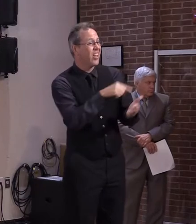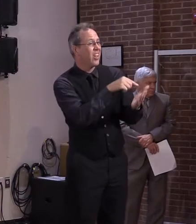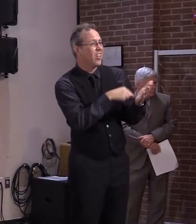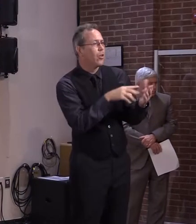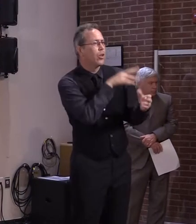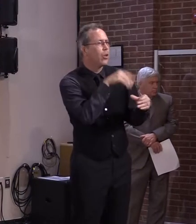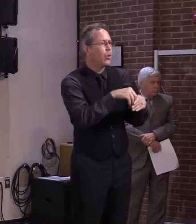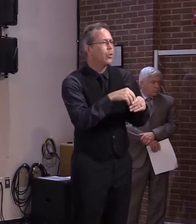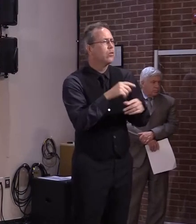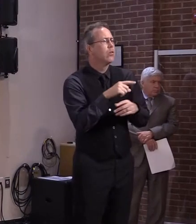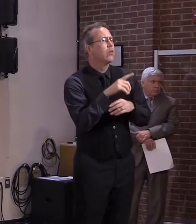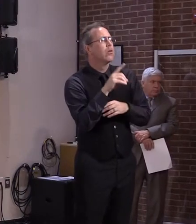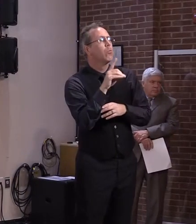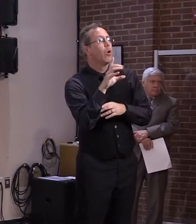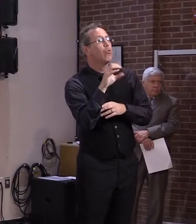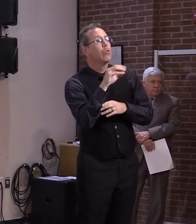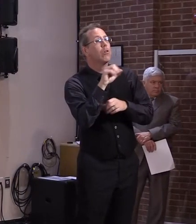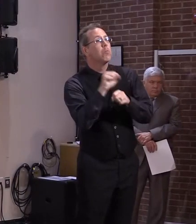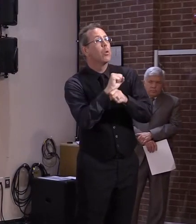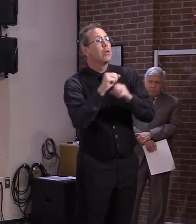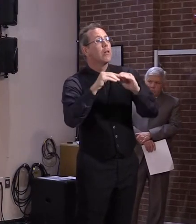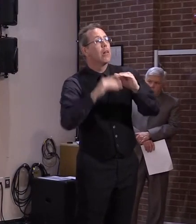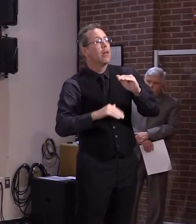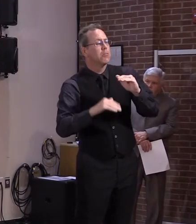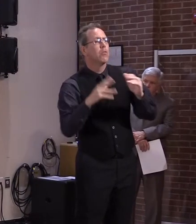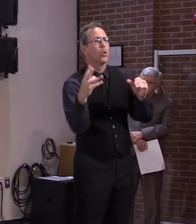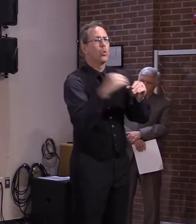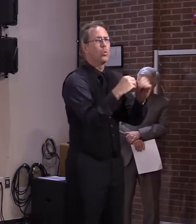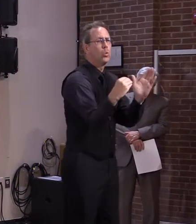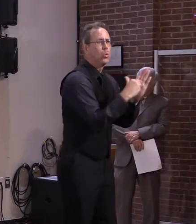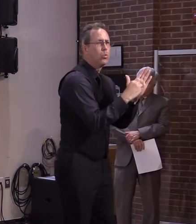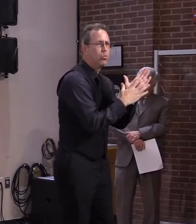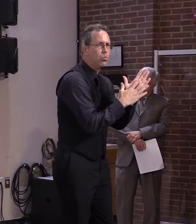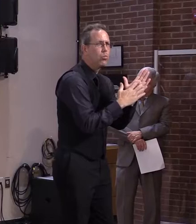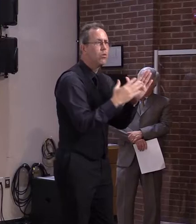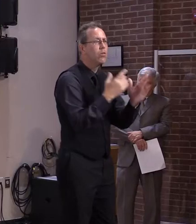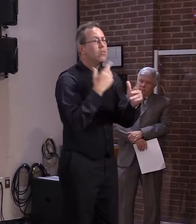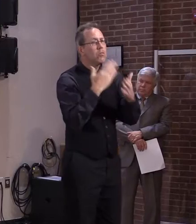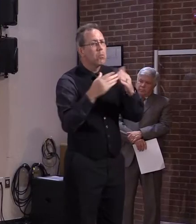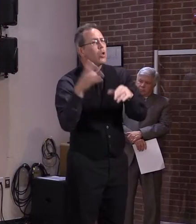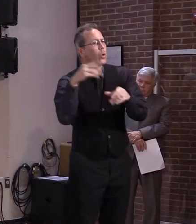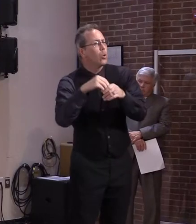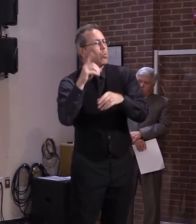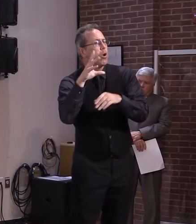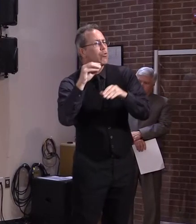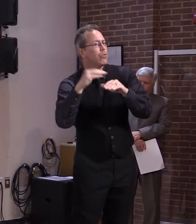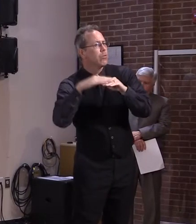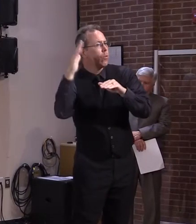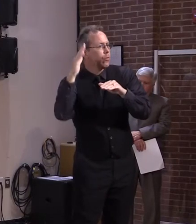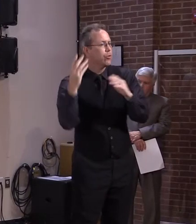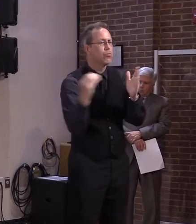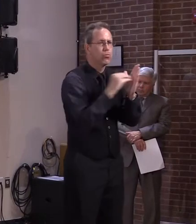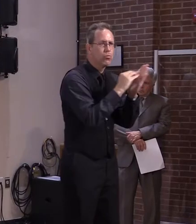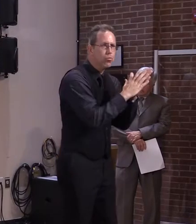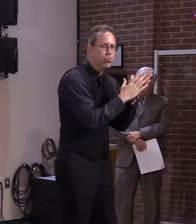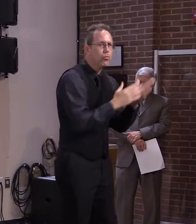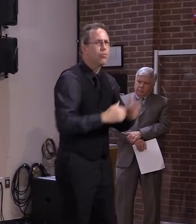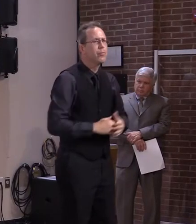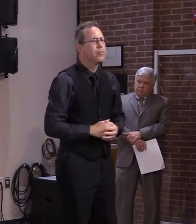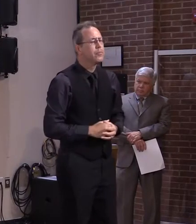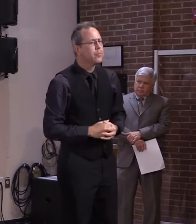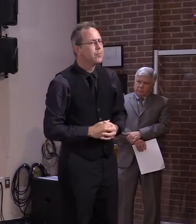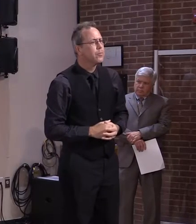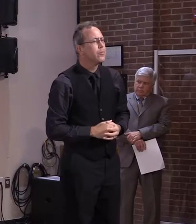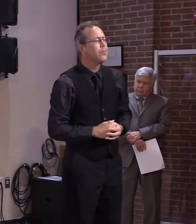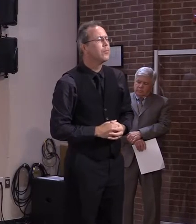employees. We'll have more news on this in the coming weeks. Vaccination will continue to play a central role in